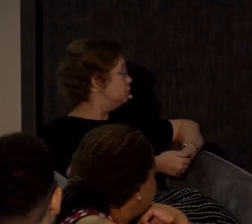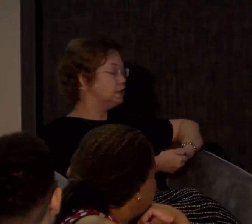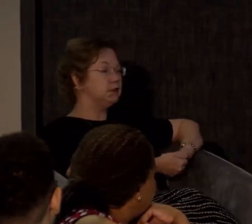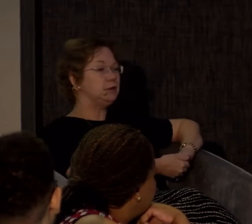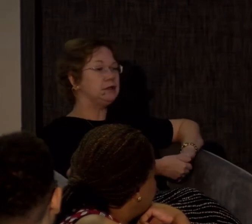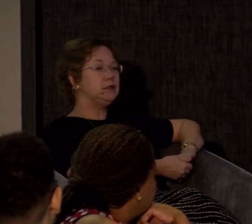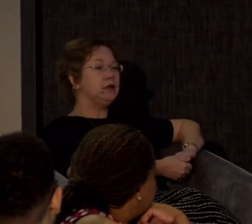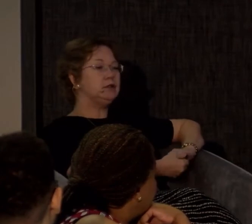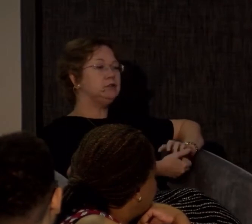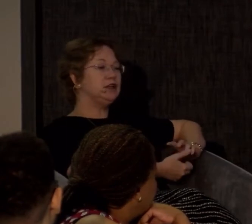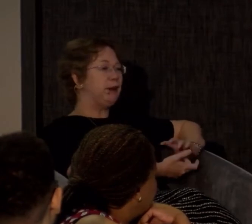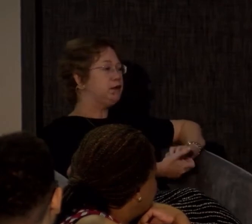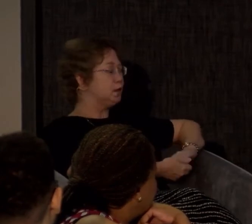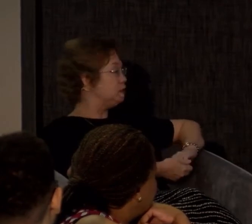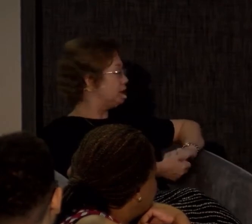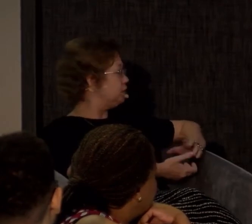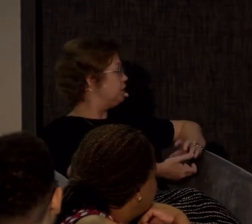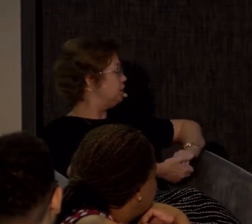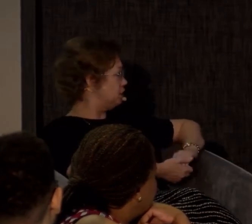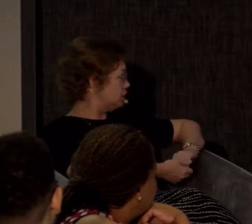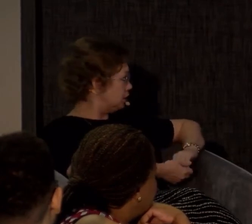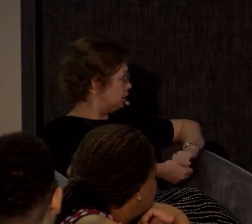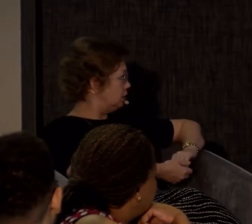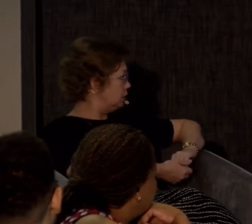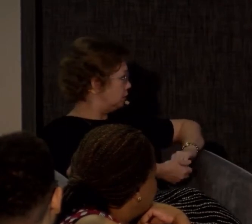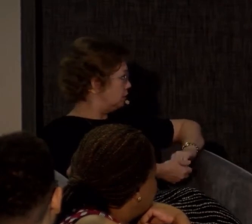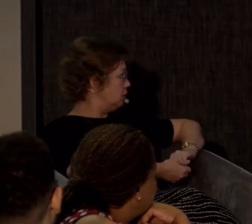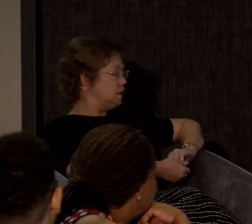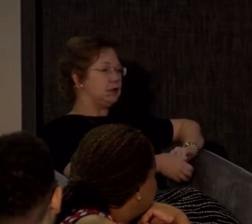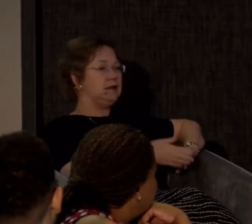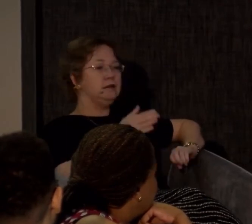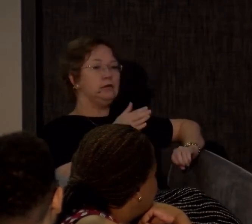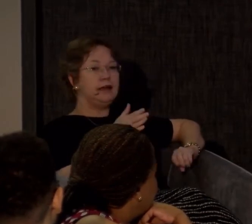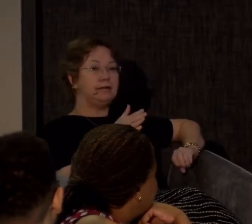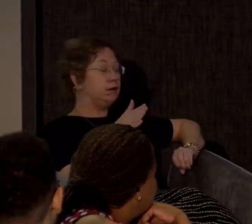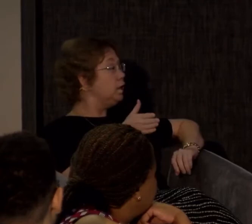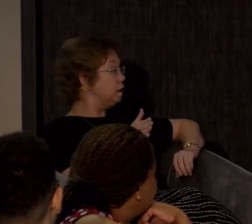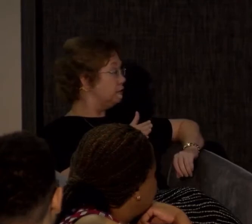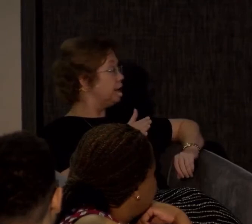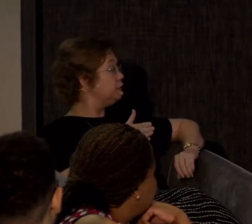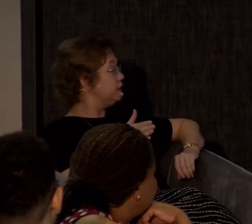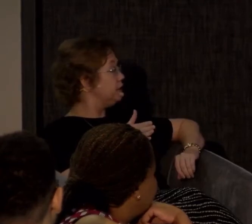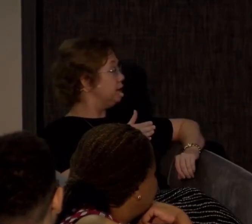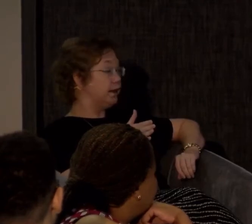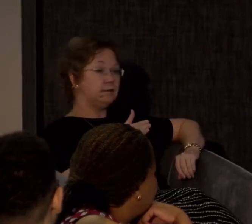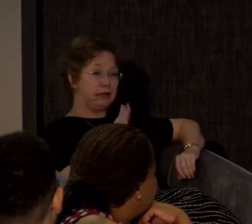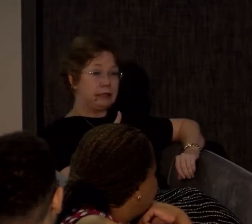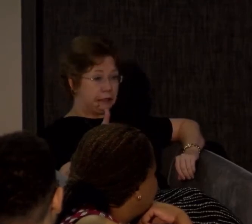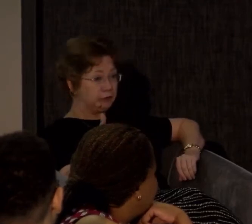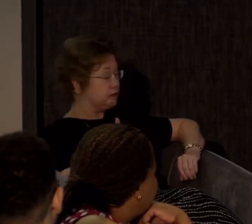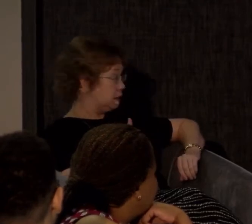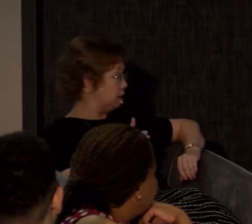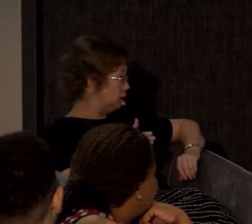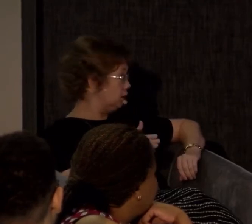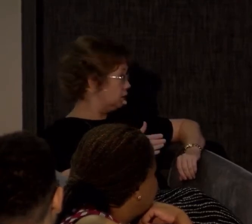who said it, but how did you get bankrupt? Gradually and then suddenly. So I think we're at the end of the gradually and at the beginning